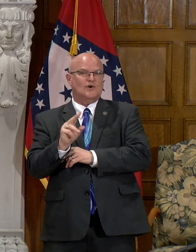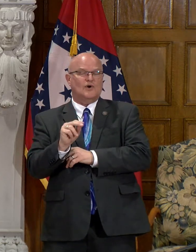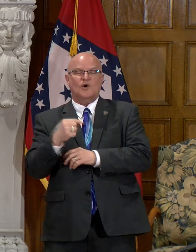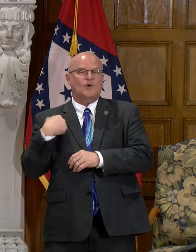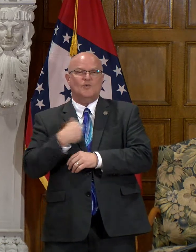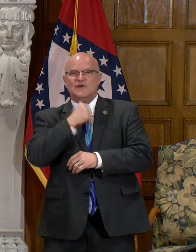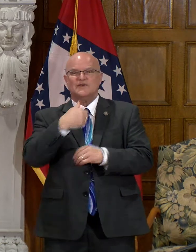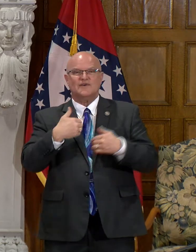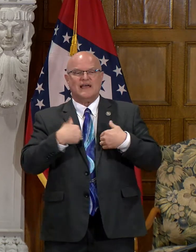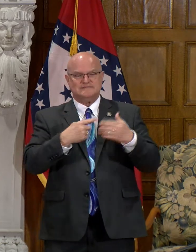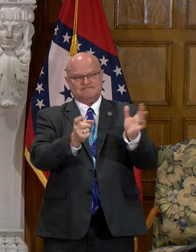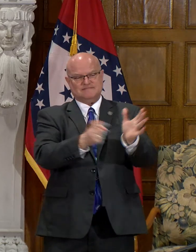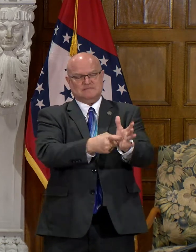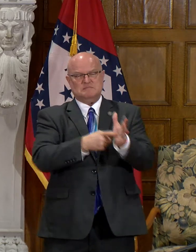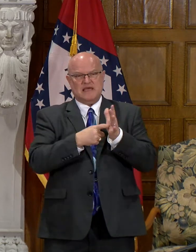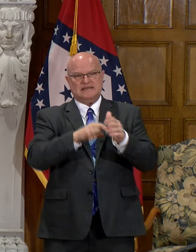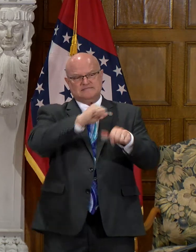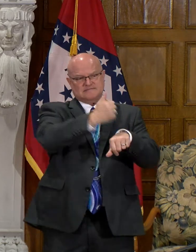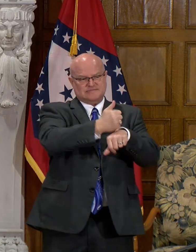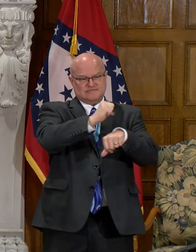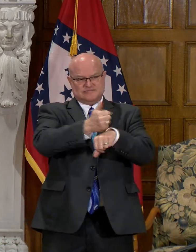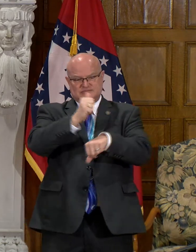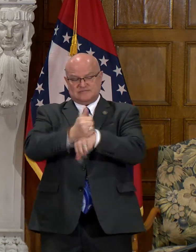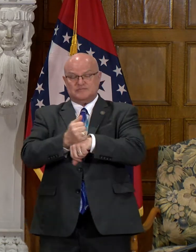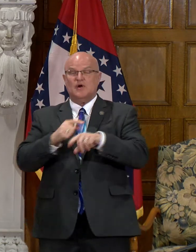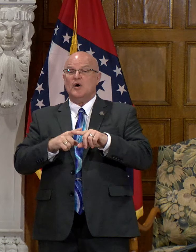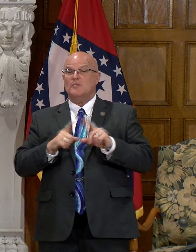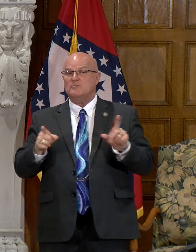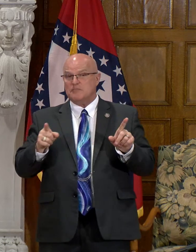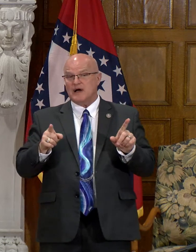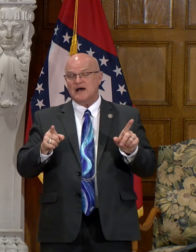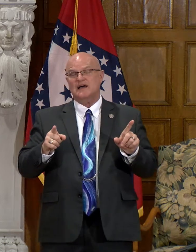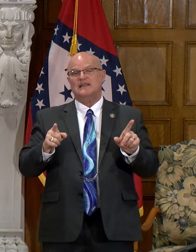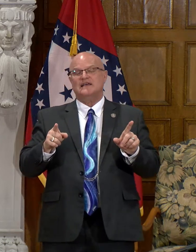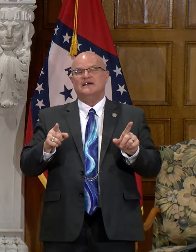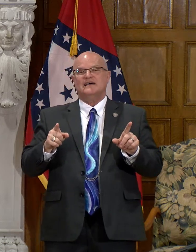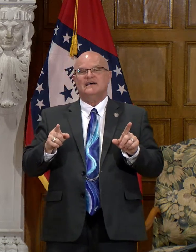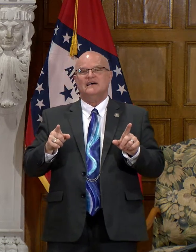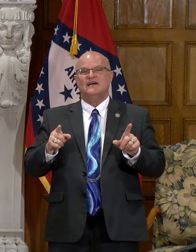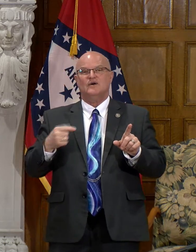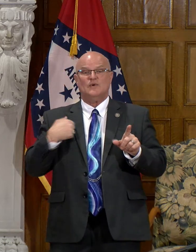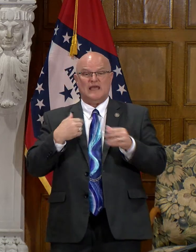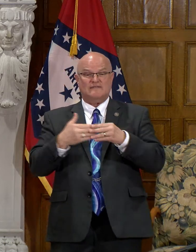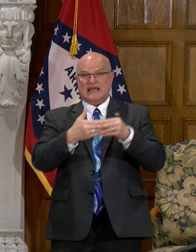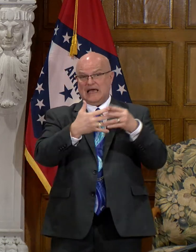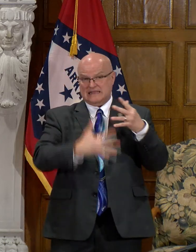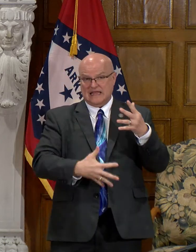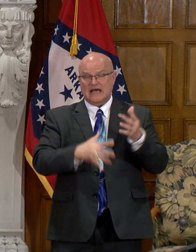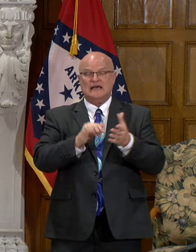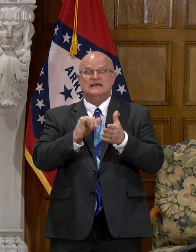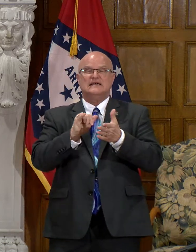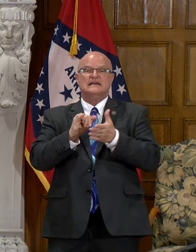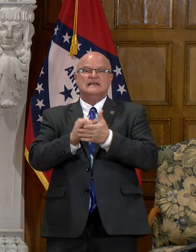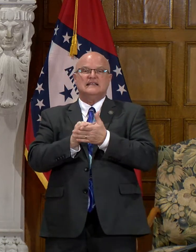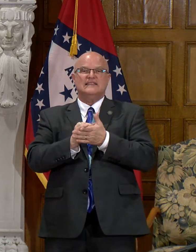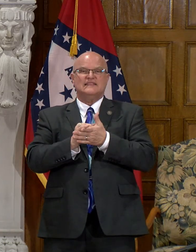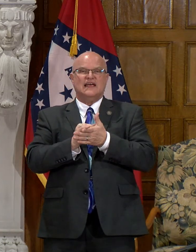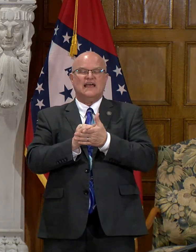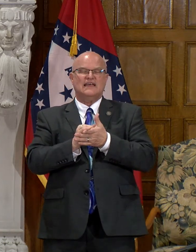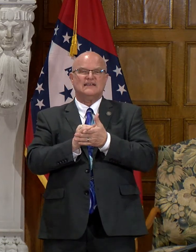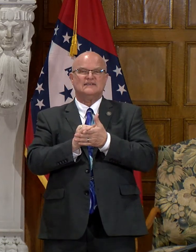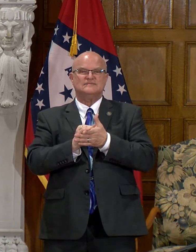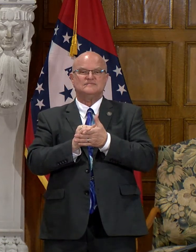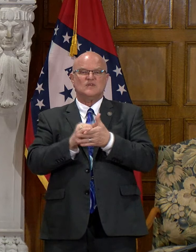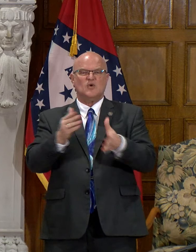don't have mandates in place, but those, and we have guidelines that are